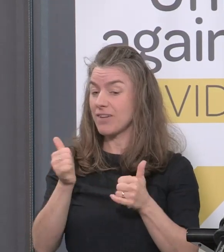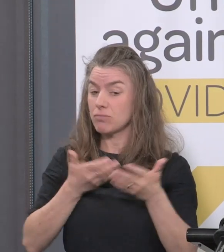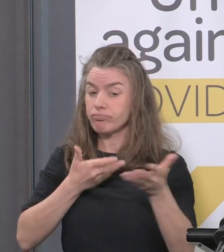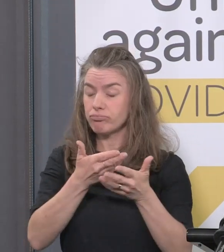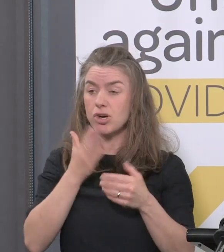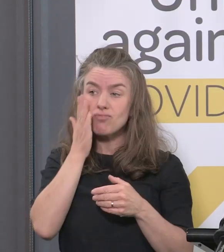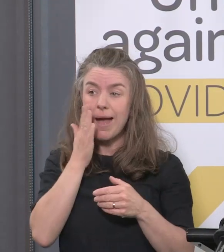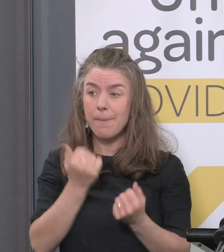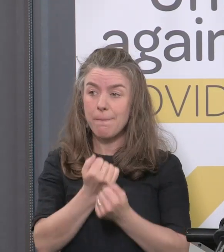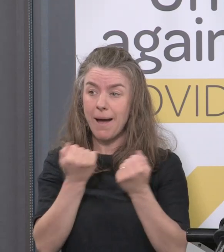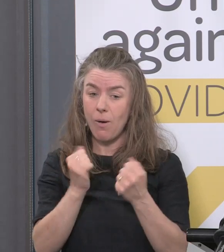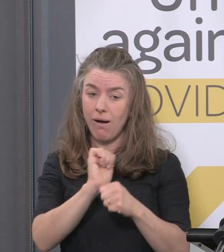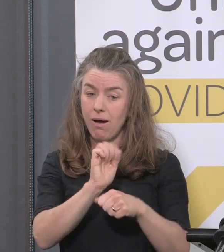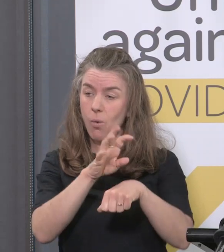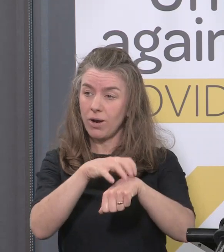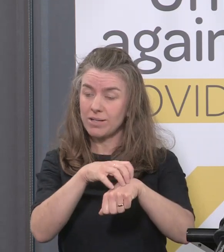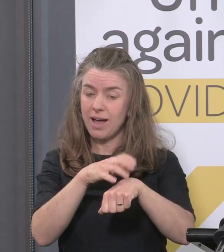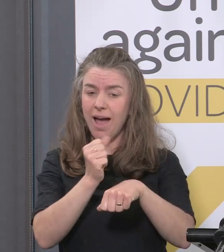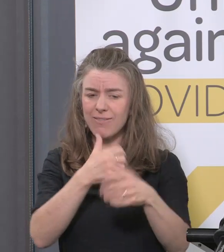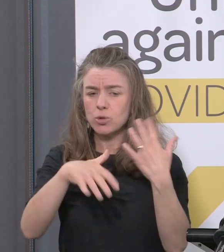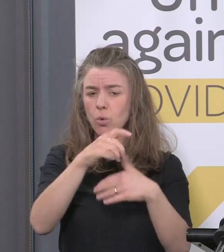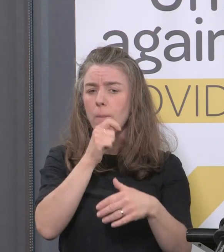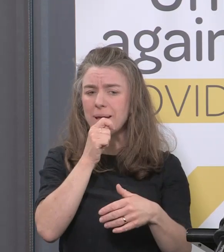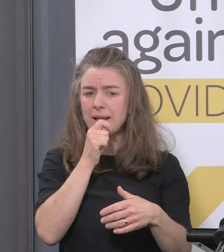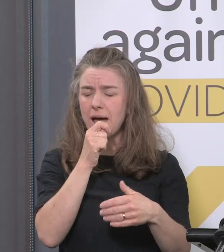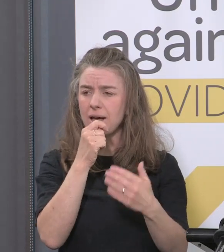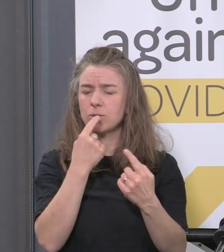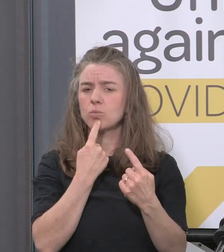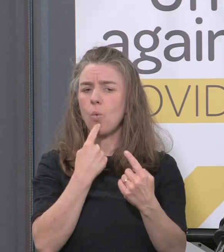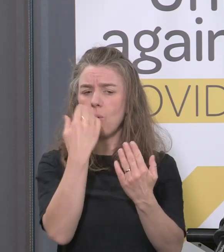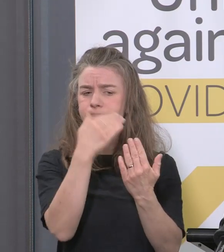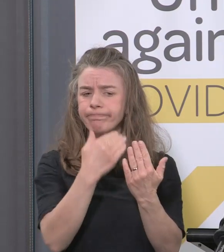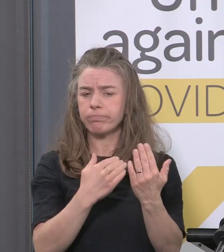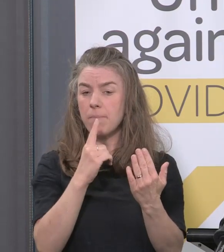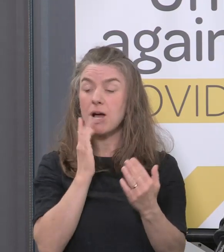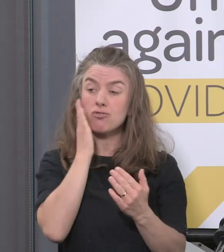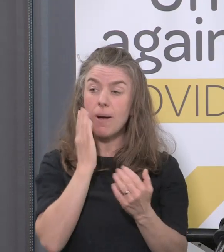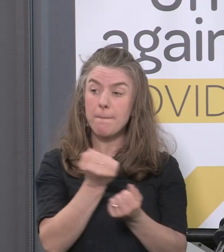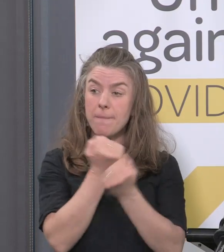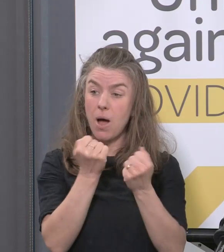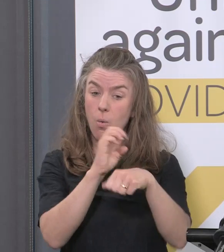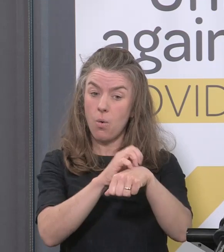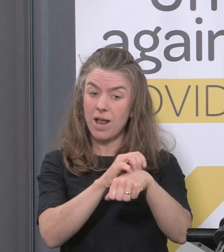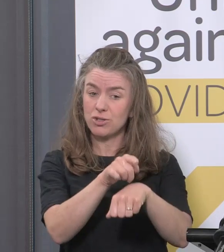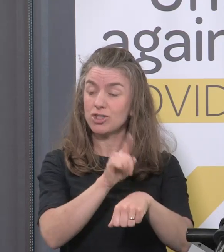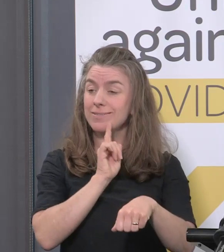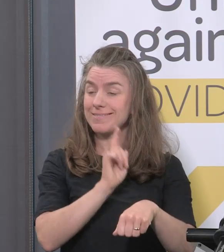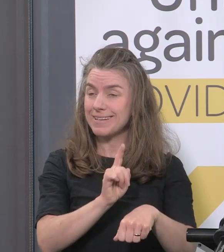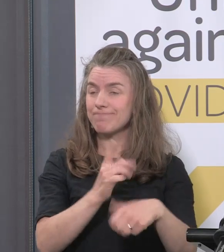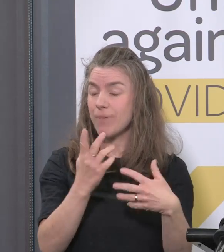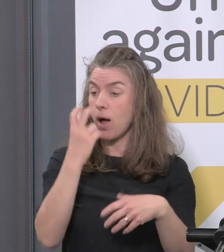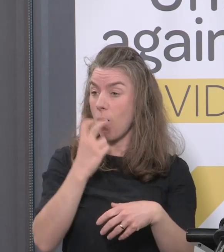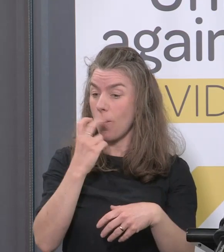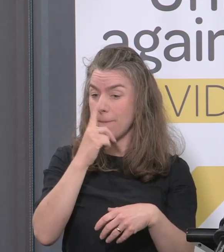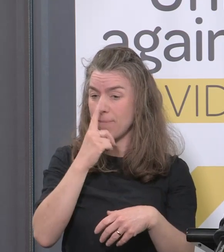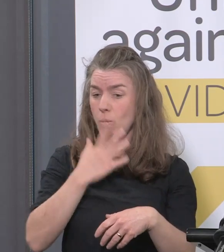and there's some social media talk about this, but Grey Power definitely gave the impression to us that elderly